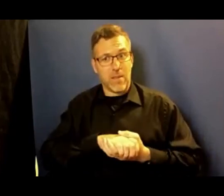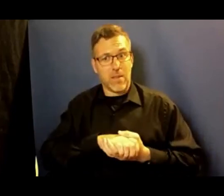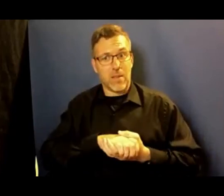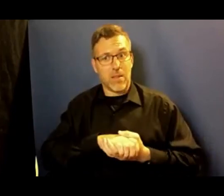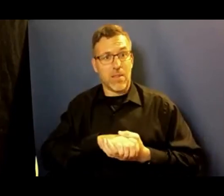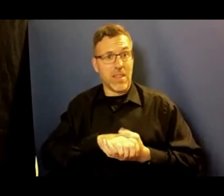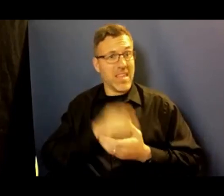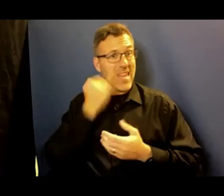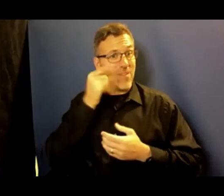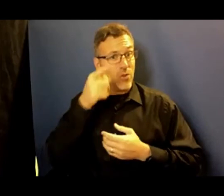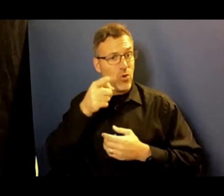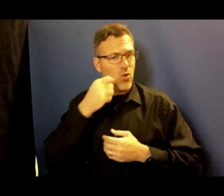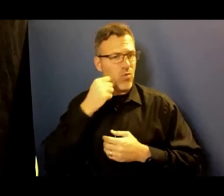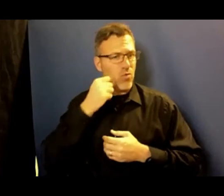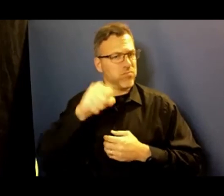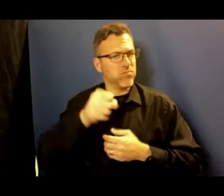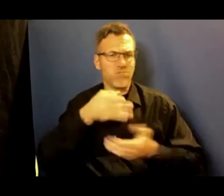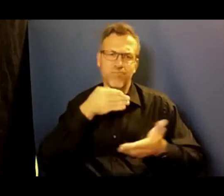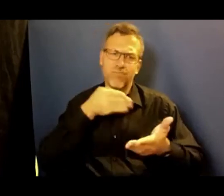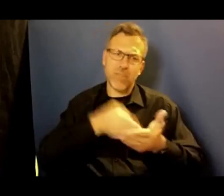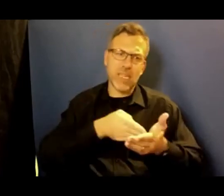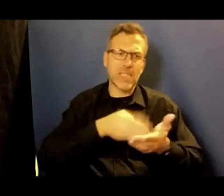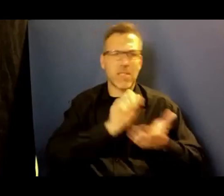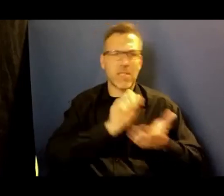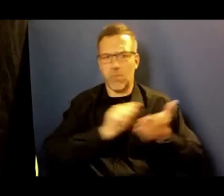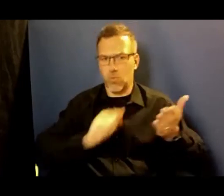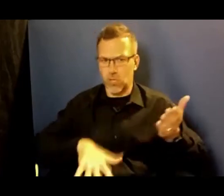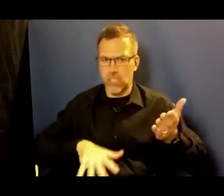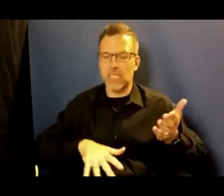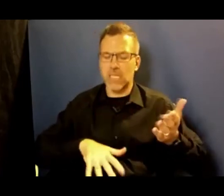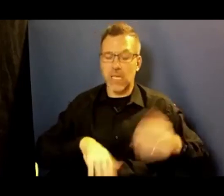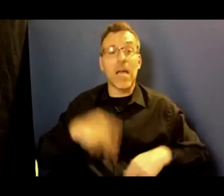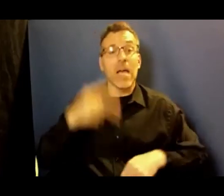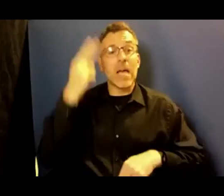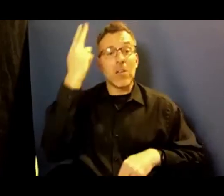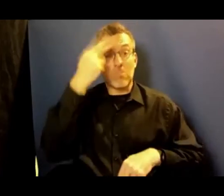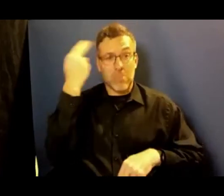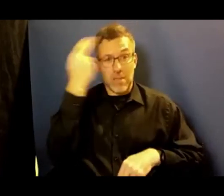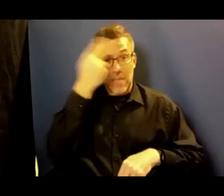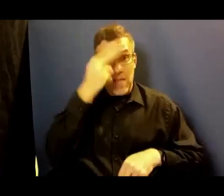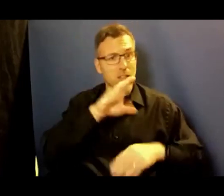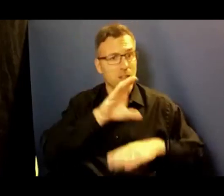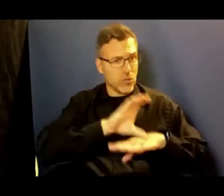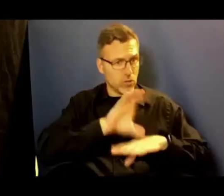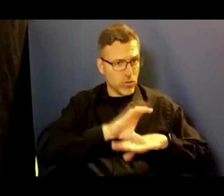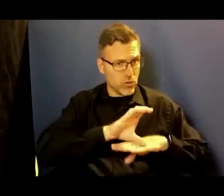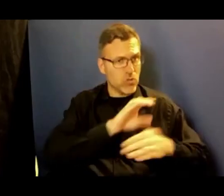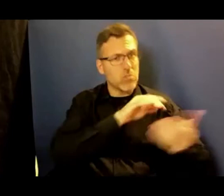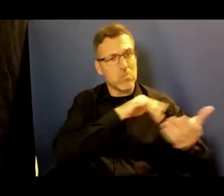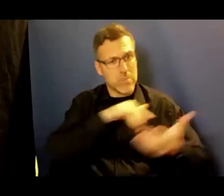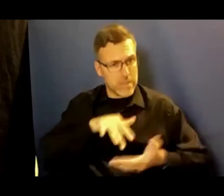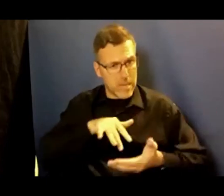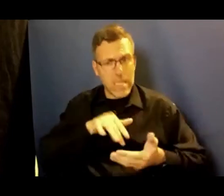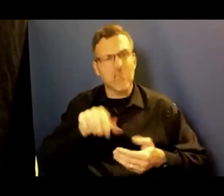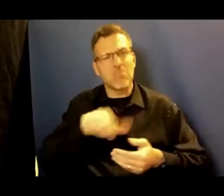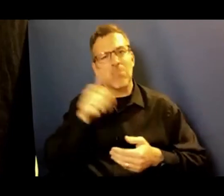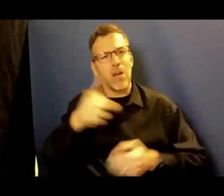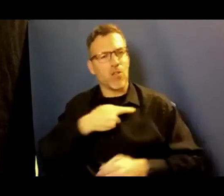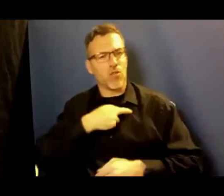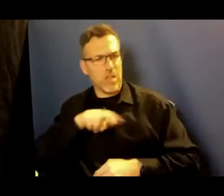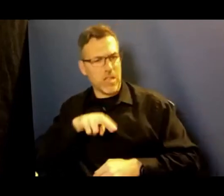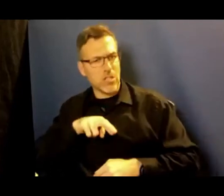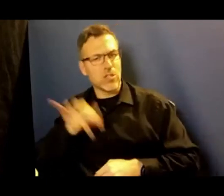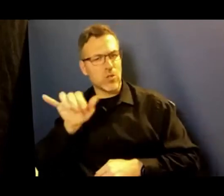ever occur. The Catholic Church has looked at this, and some other religious groups have too. The Pope feels